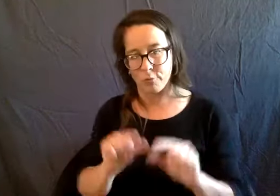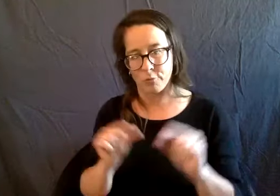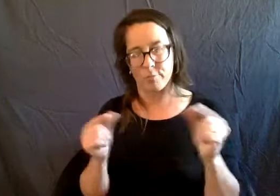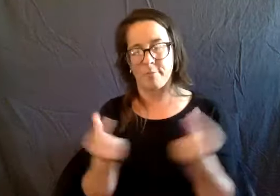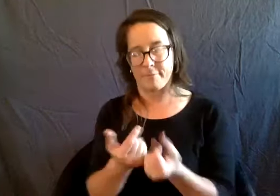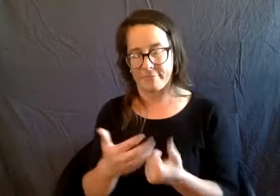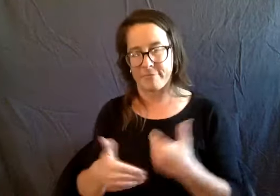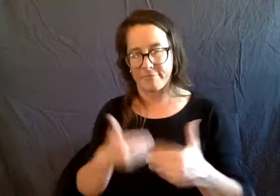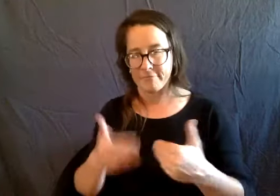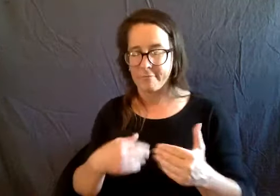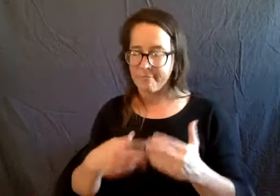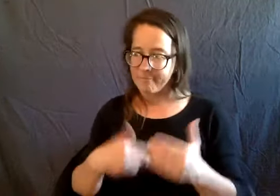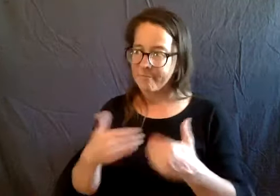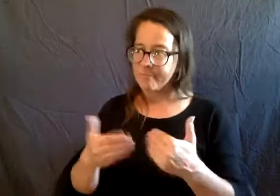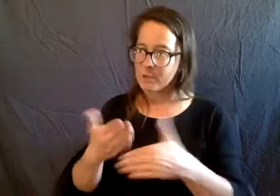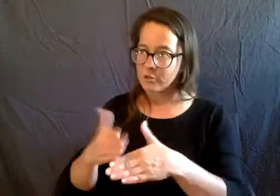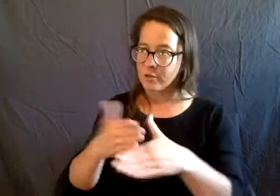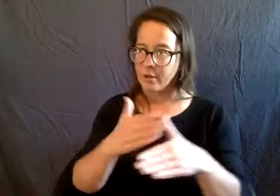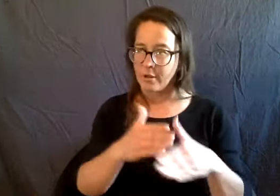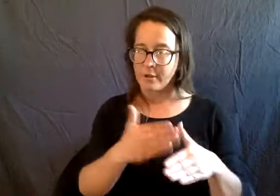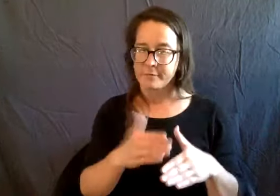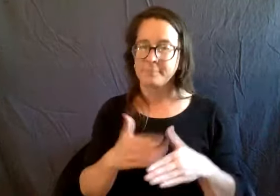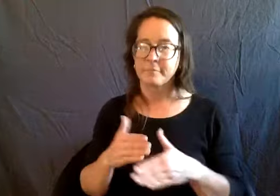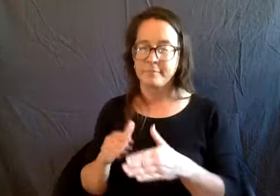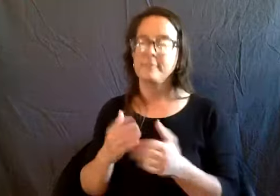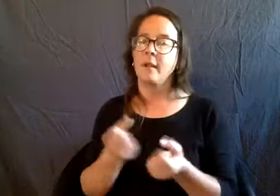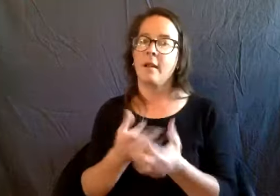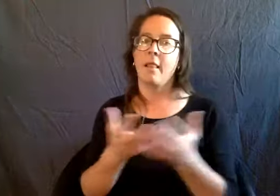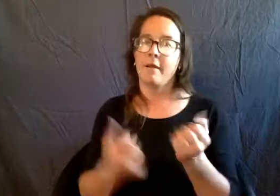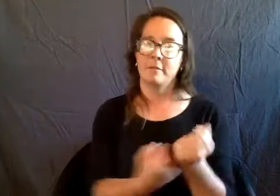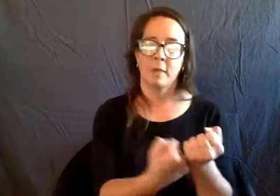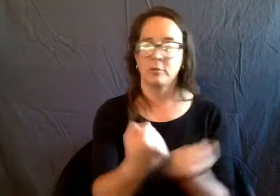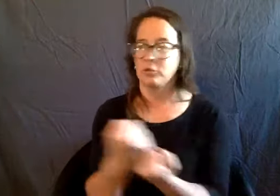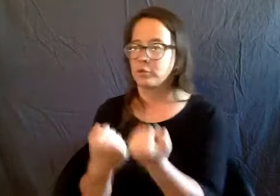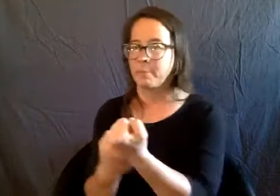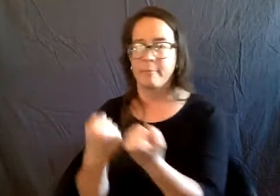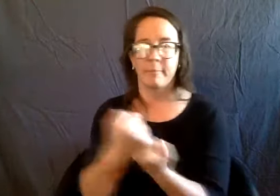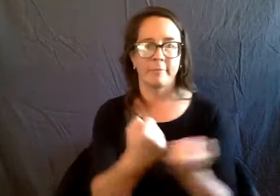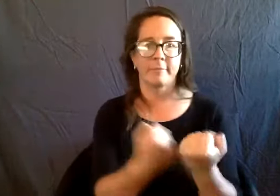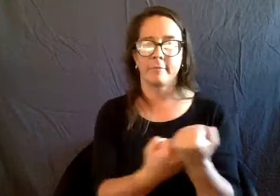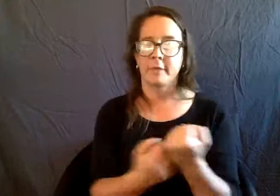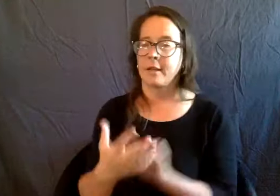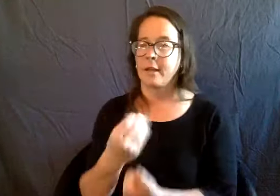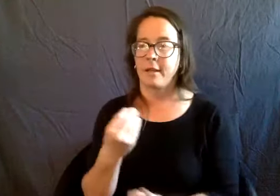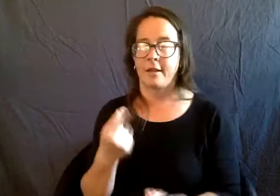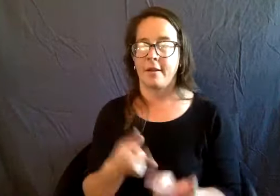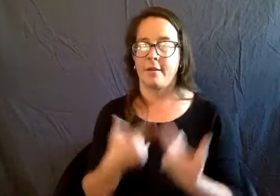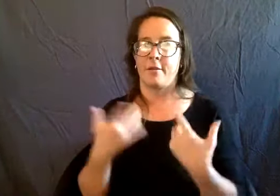steps as outlined in the Big Book of Alcoholics Anonymous. A lot of sponsorship and a lot of service comes out of our group.